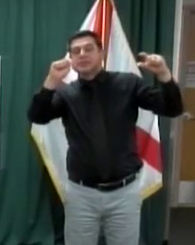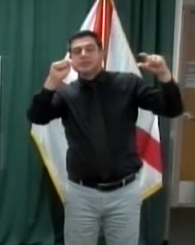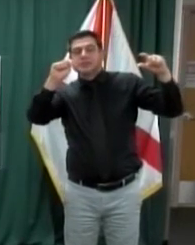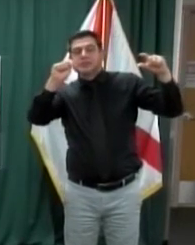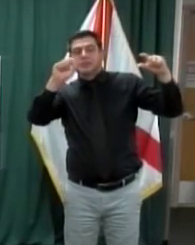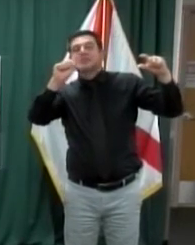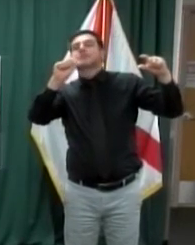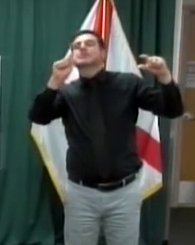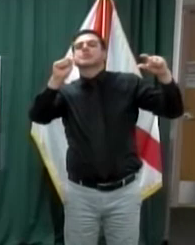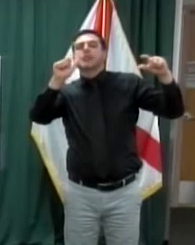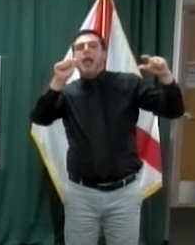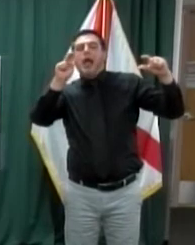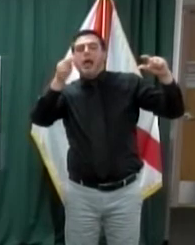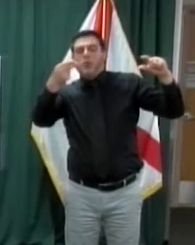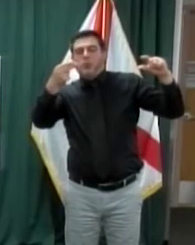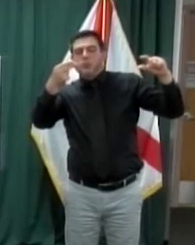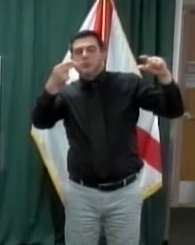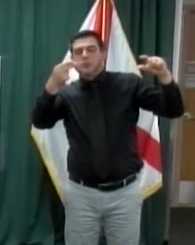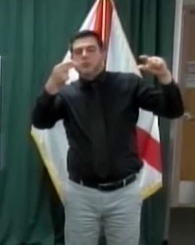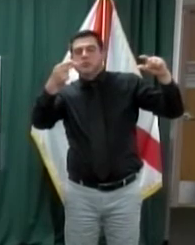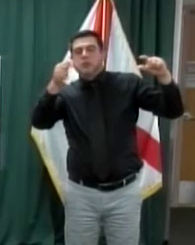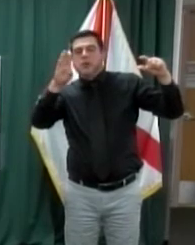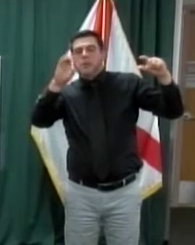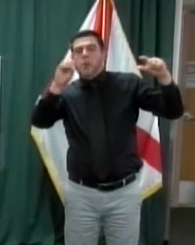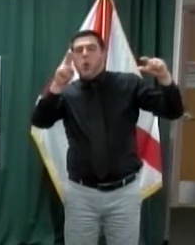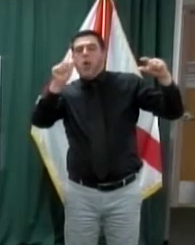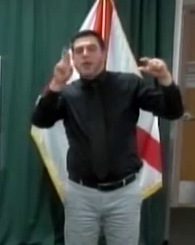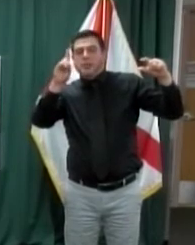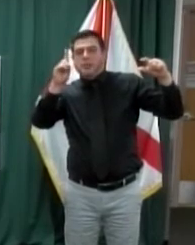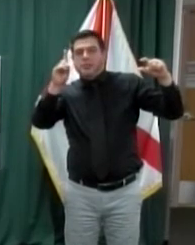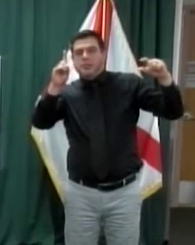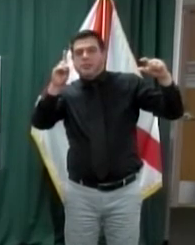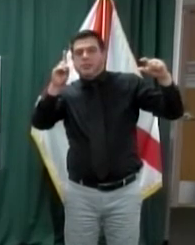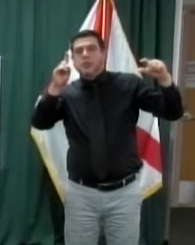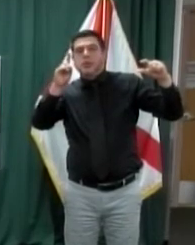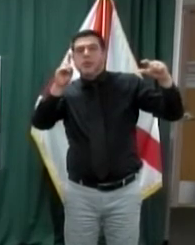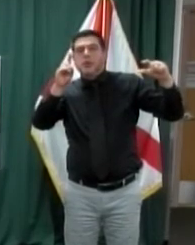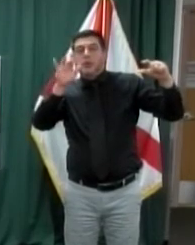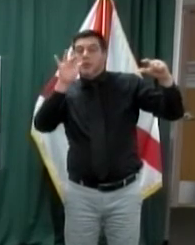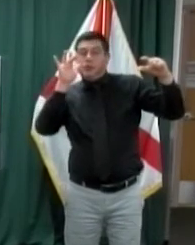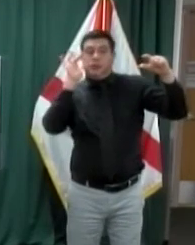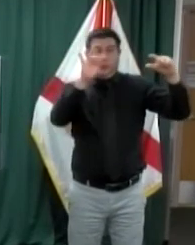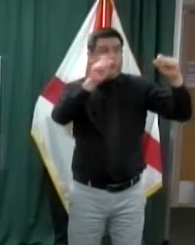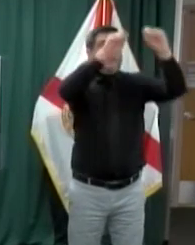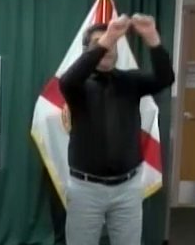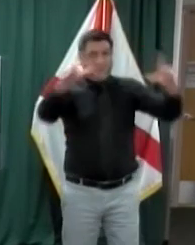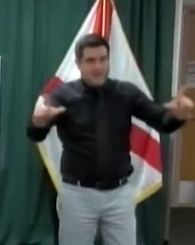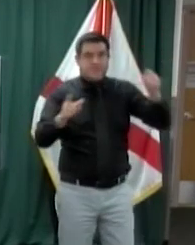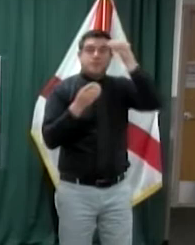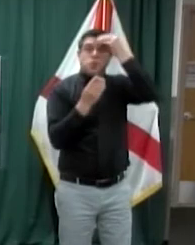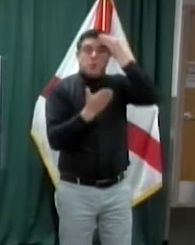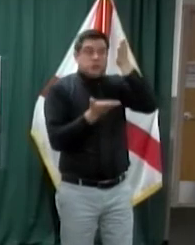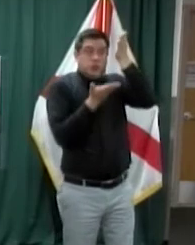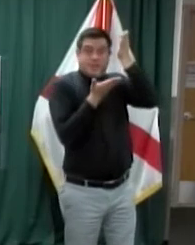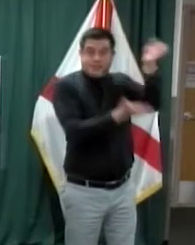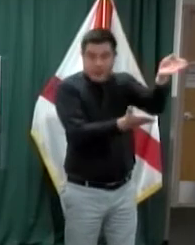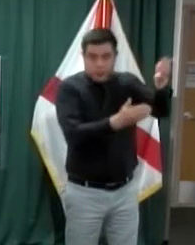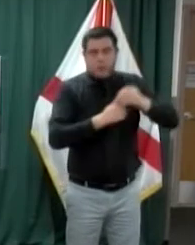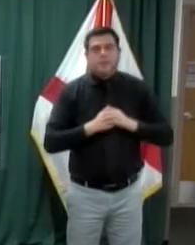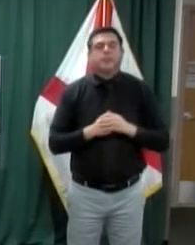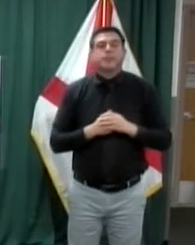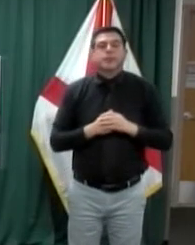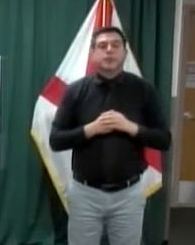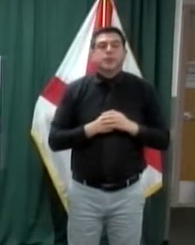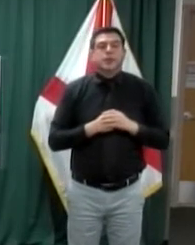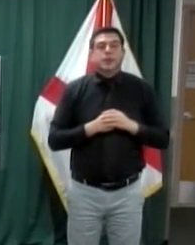lot of business owners, employees, you know, I hate to continue to say it, there's been a lot of economic